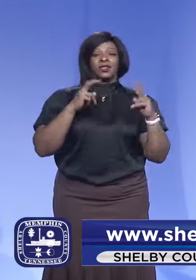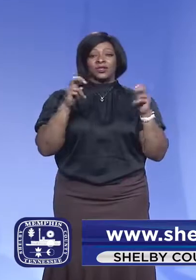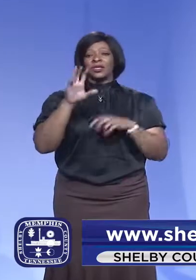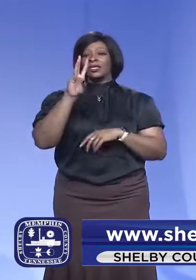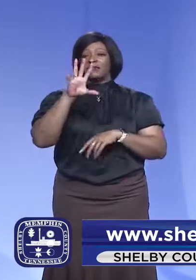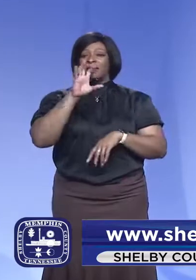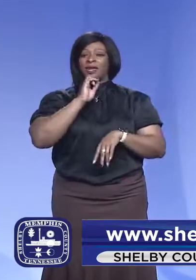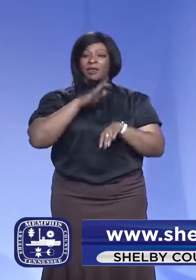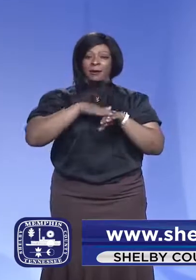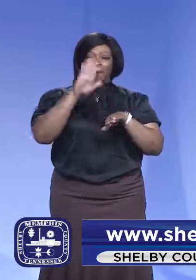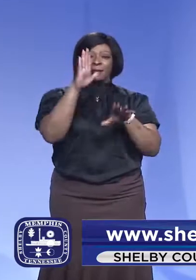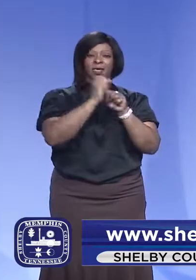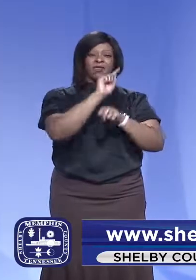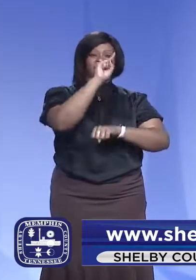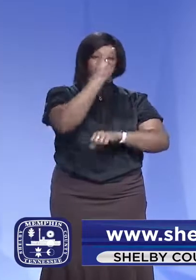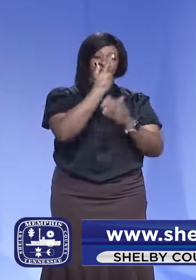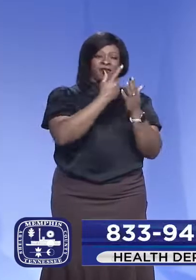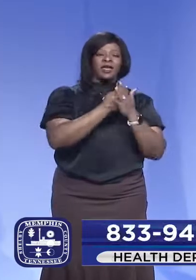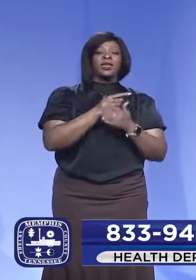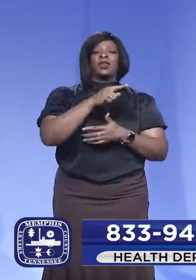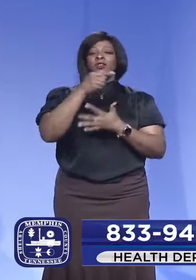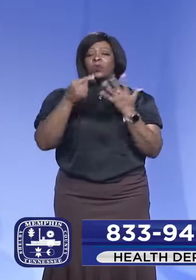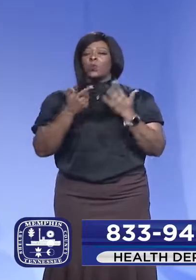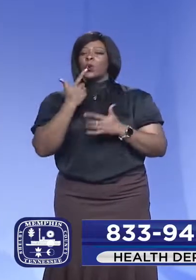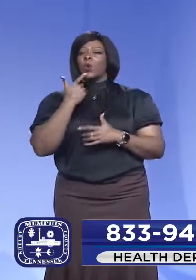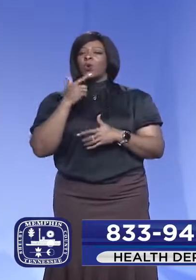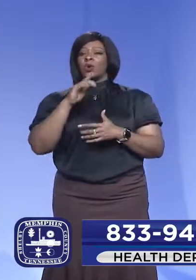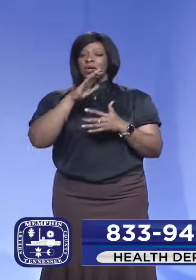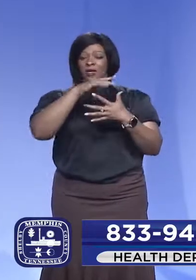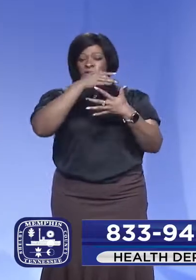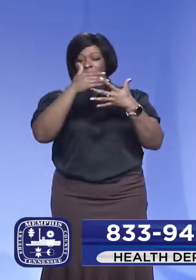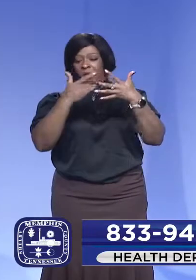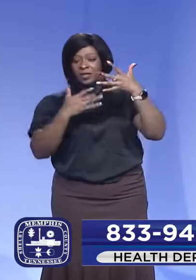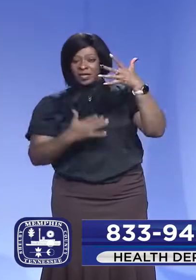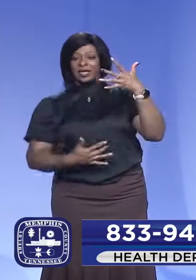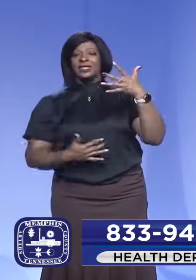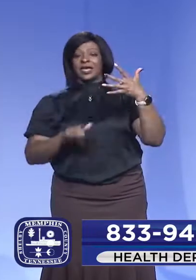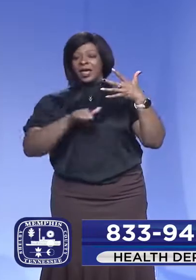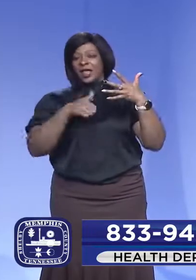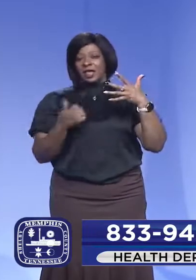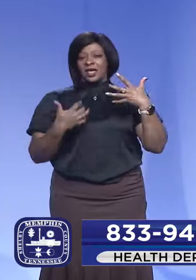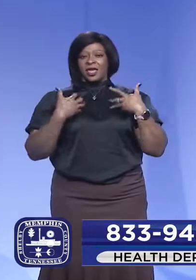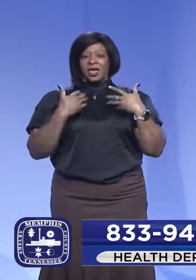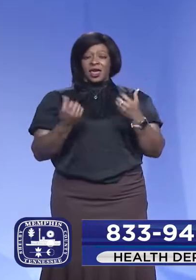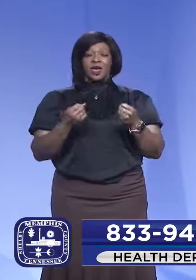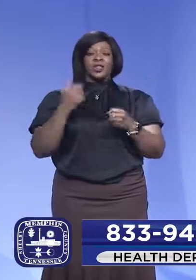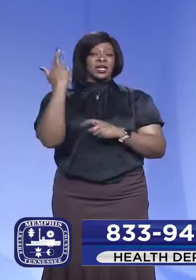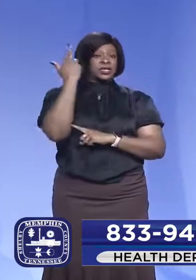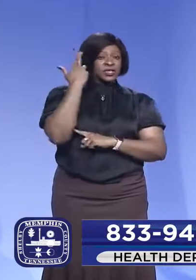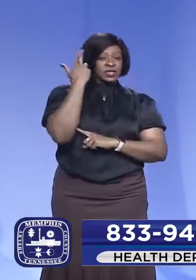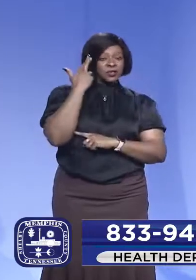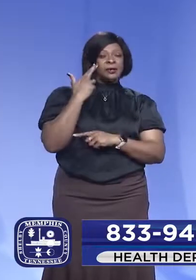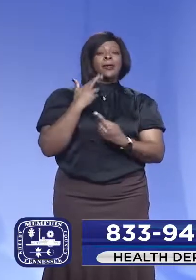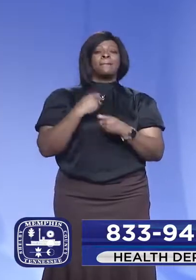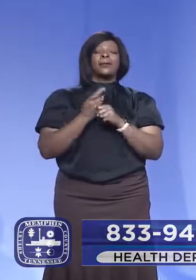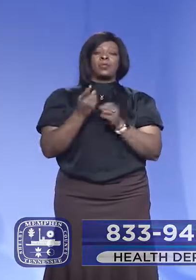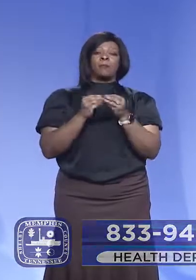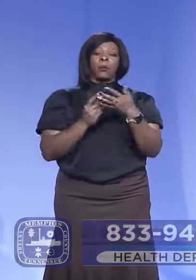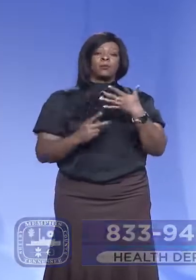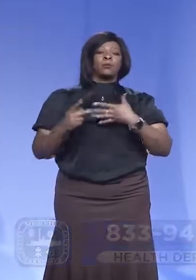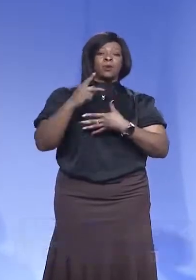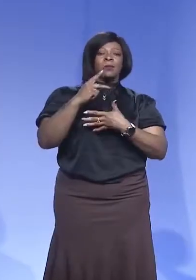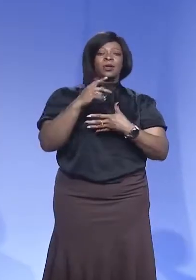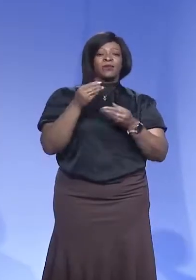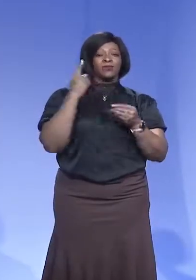than 65 years of age and those who fall into the list of other health conditions that make them more at